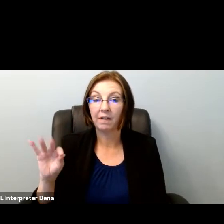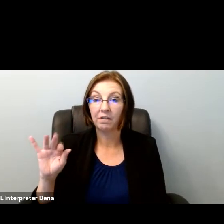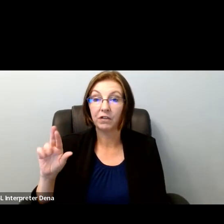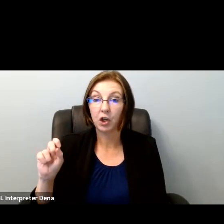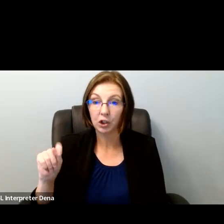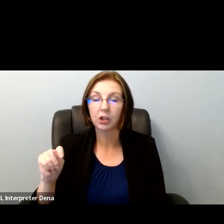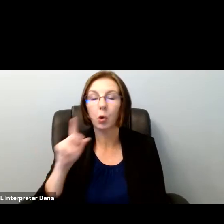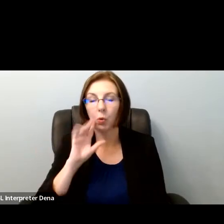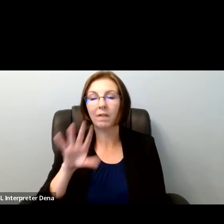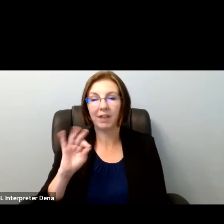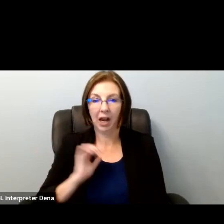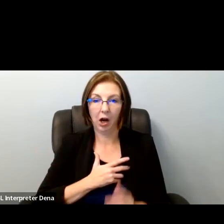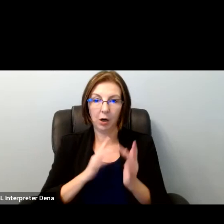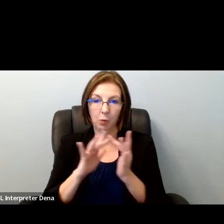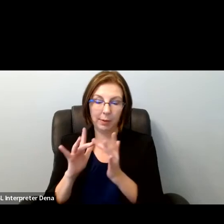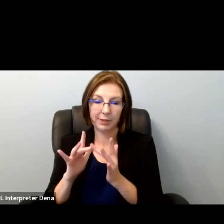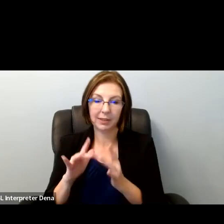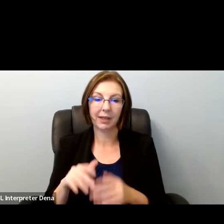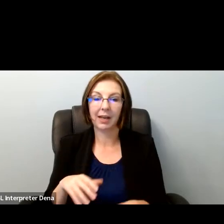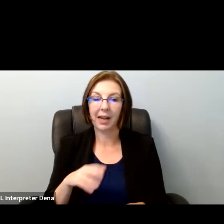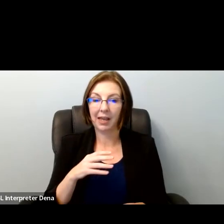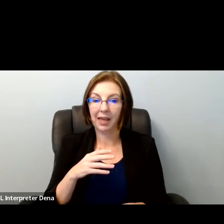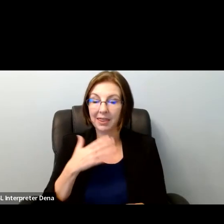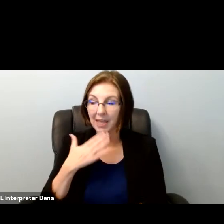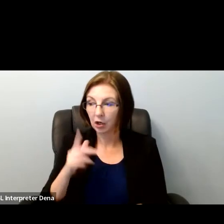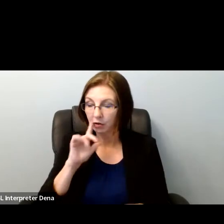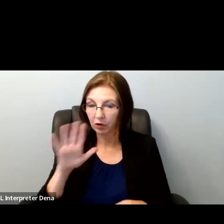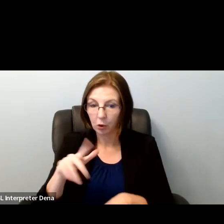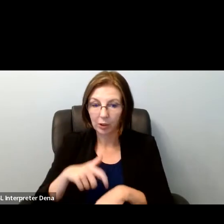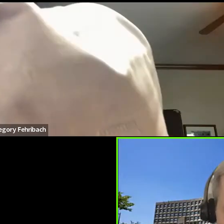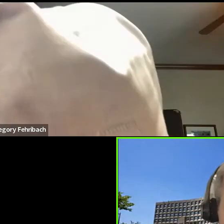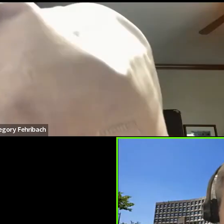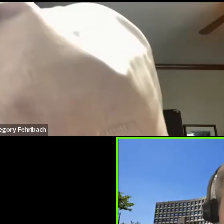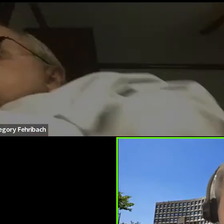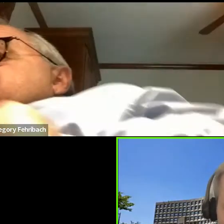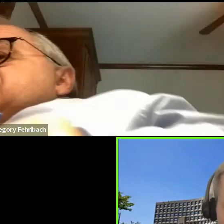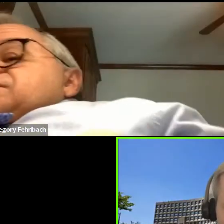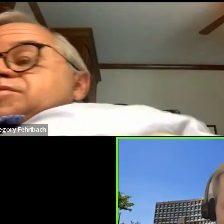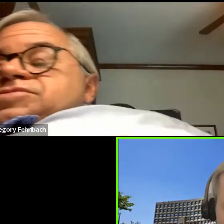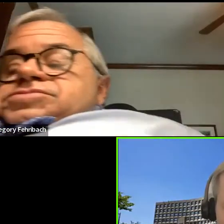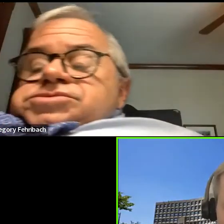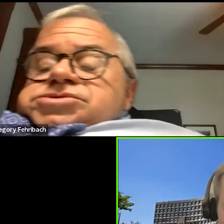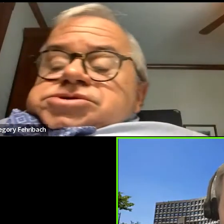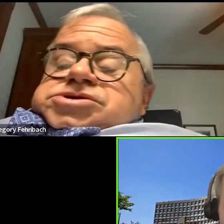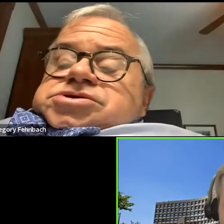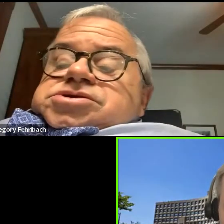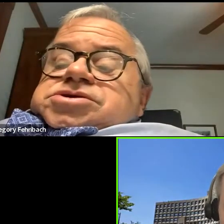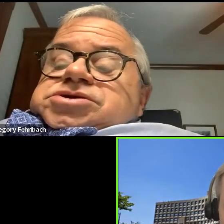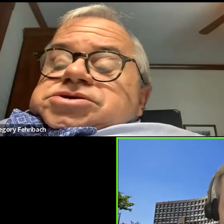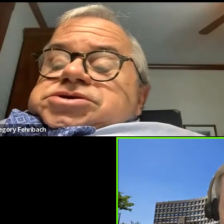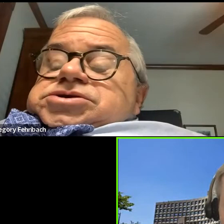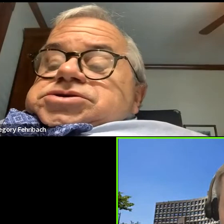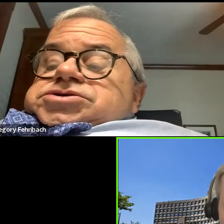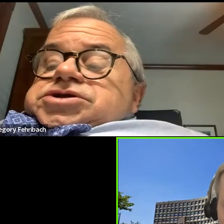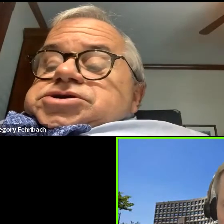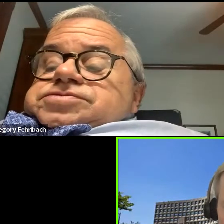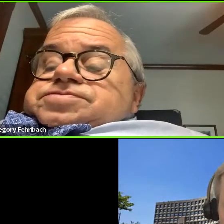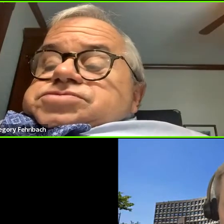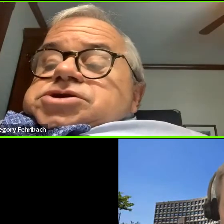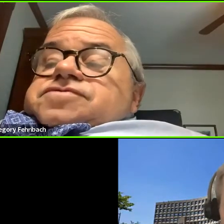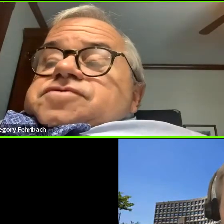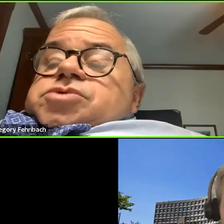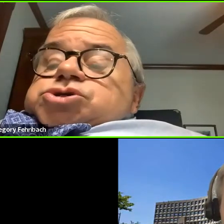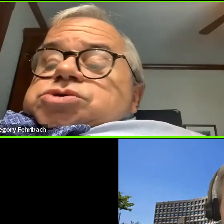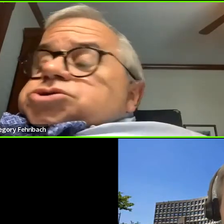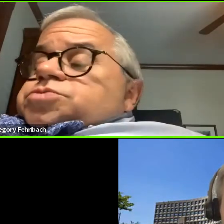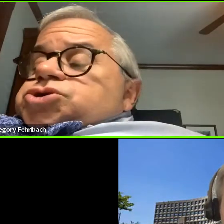website. And with that, I appreciate the time and I turn it back over to the chair or others who may have comments. Thank you.